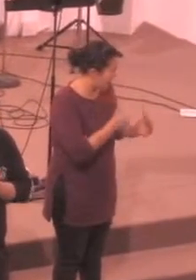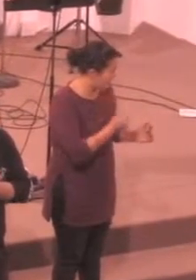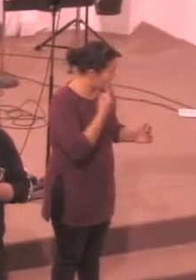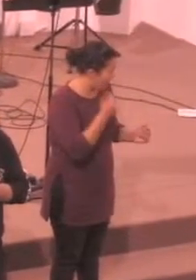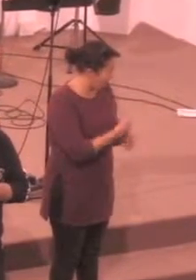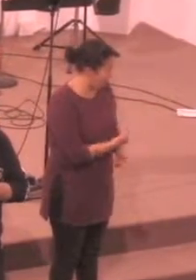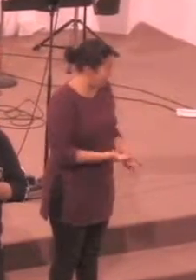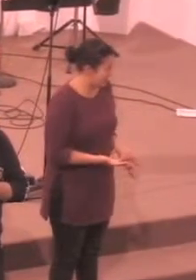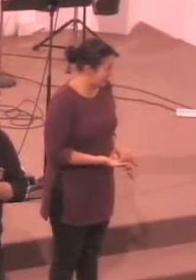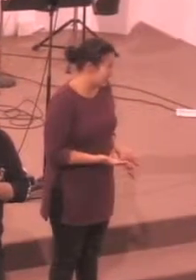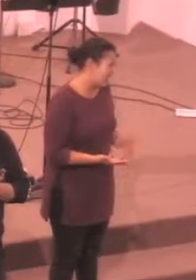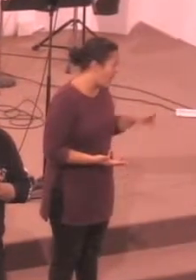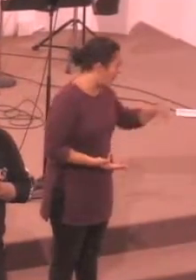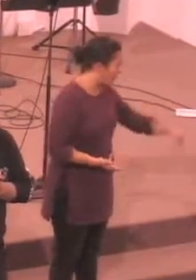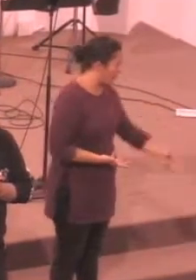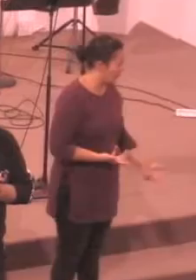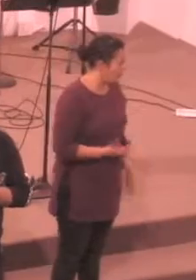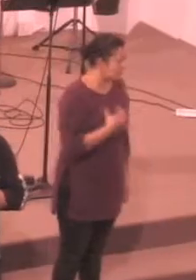a chance.